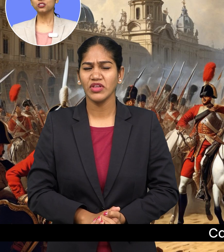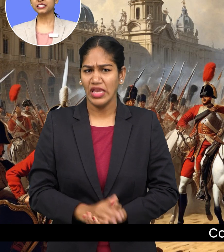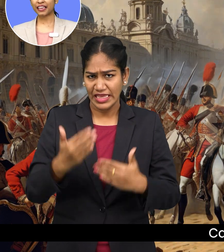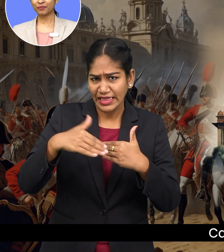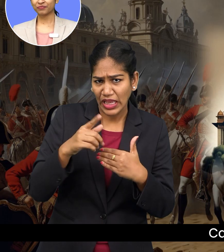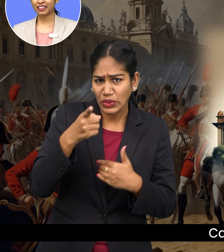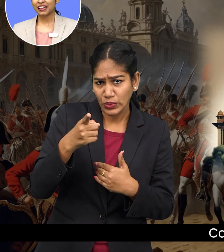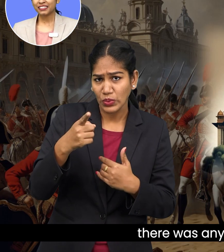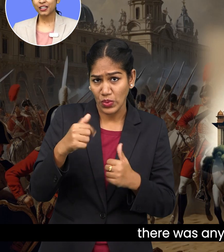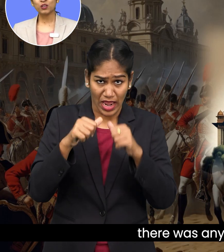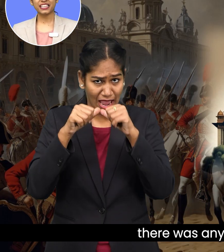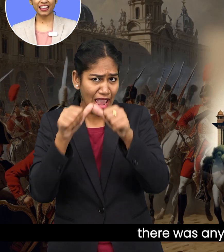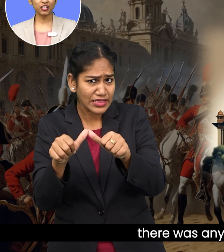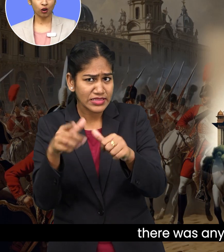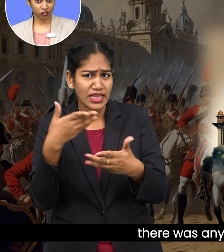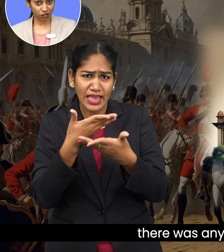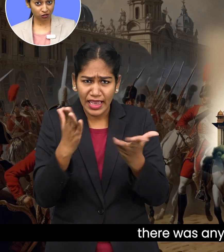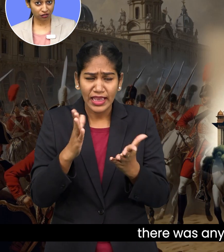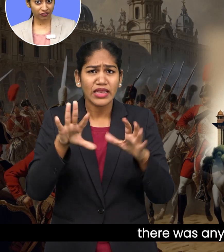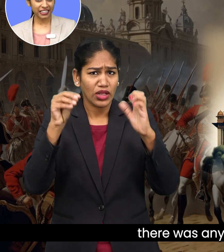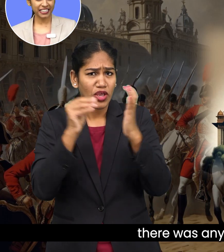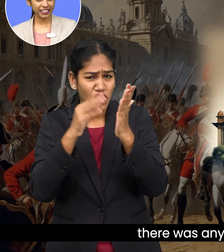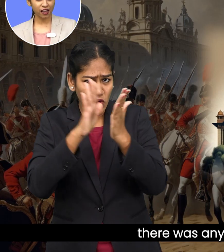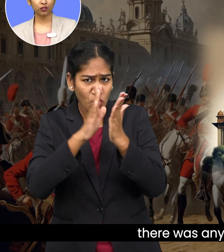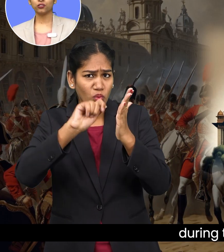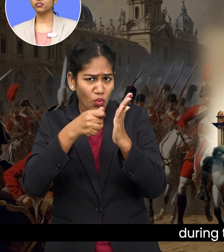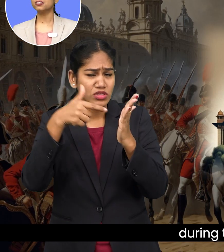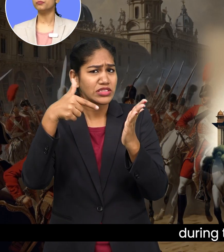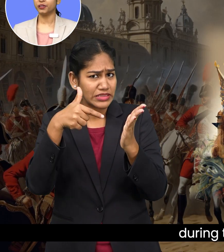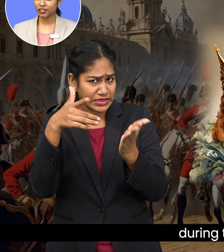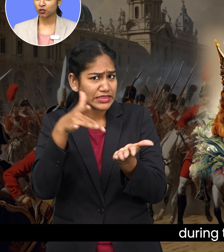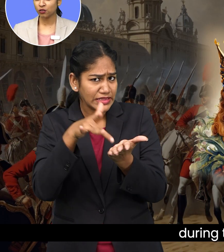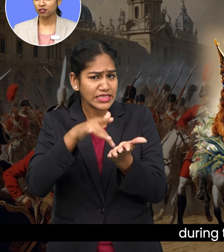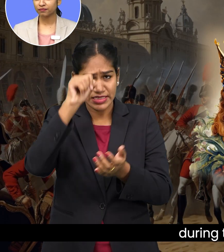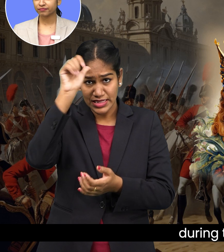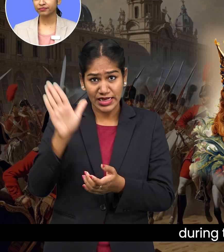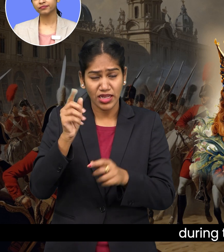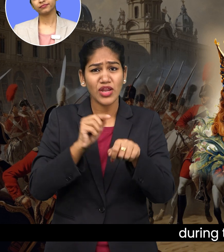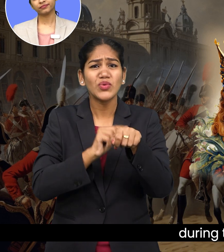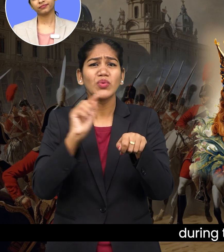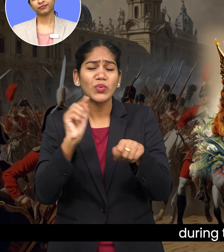Can you say there was any constitution for India during the British rule?